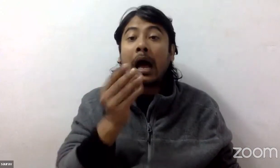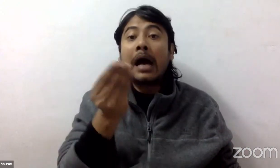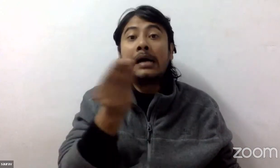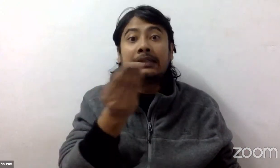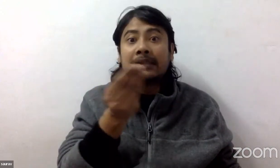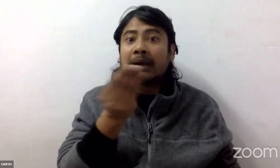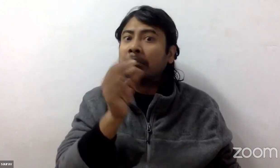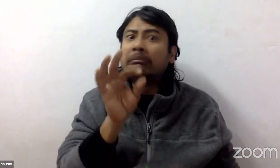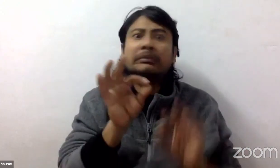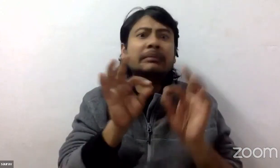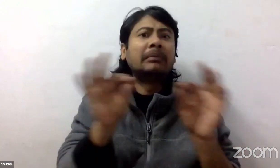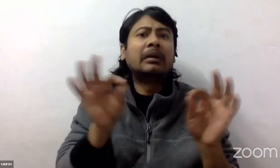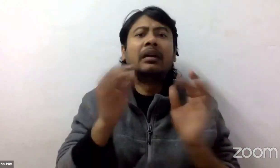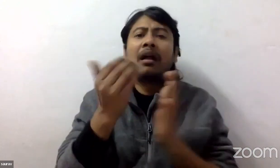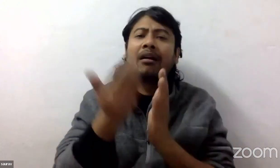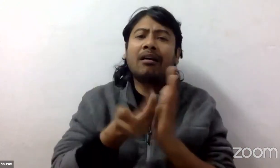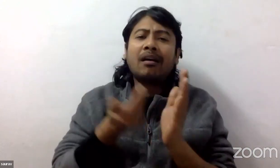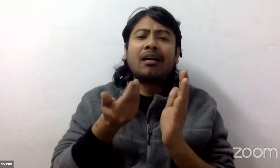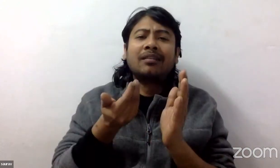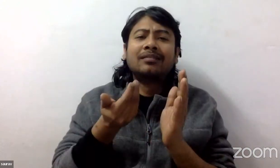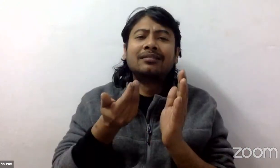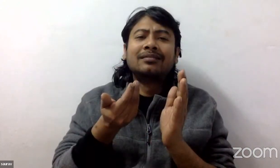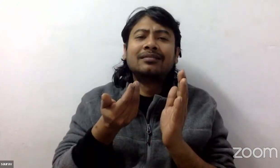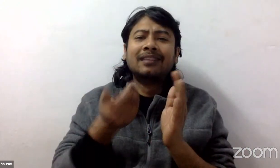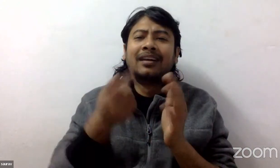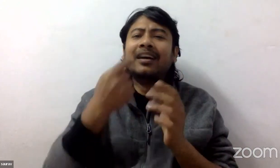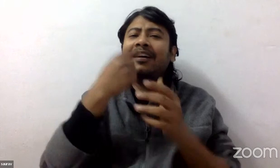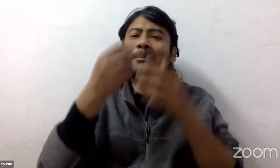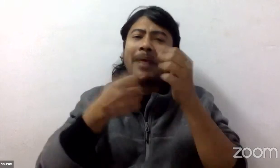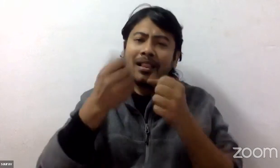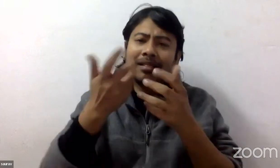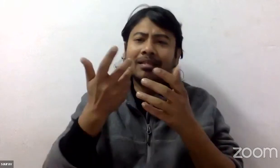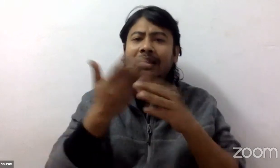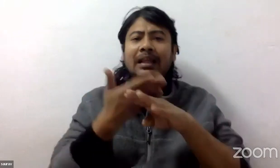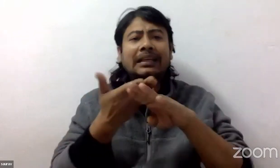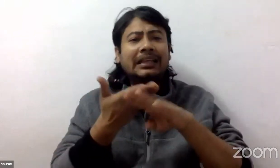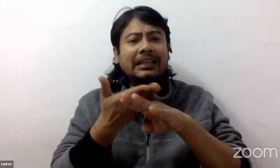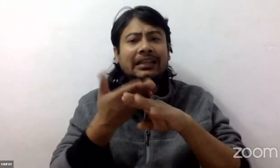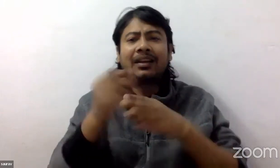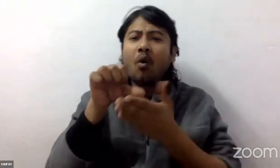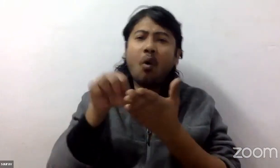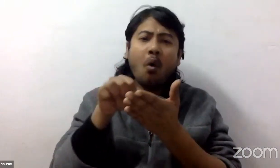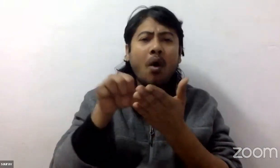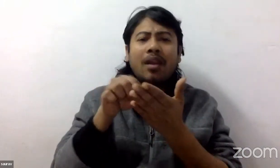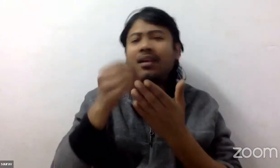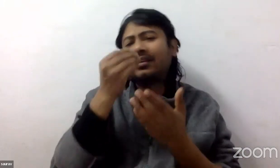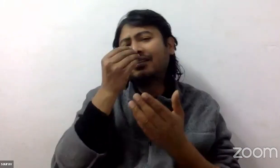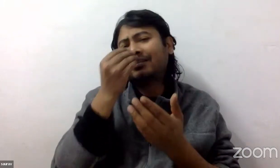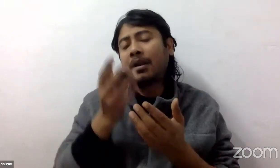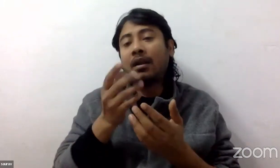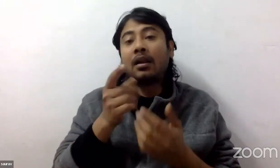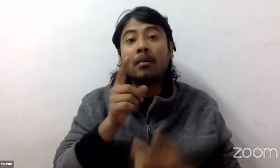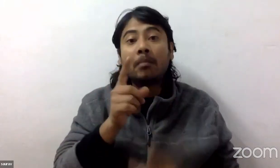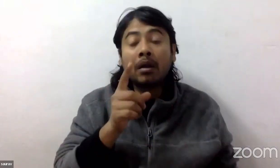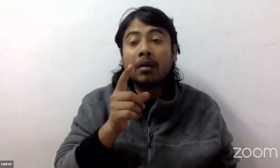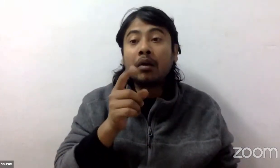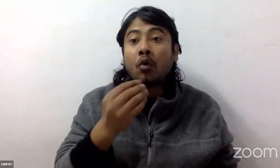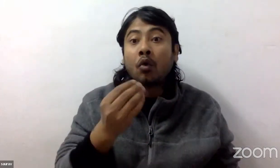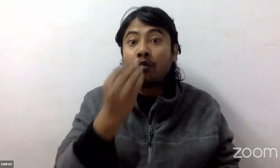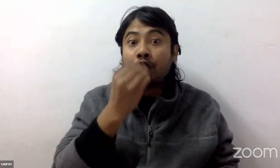and milk and oils and ghees are very simple. But when it comes to like solid food like quinoa or amaranth